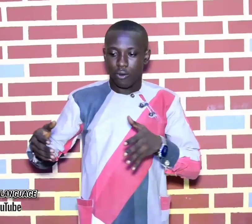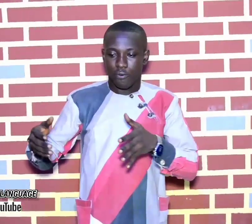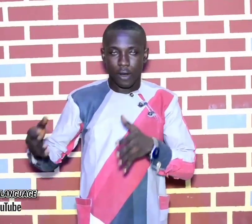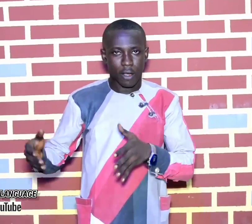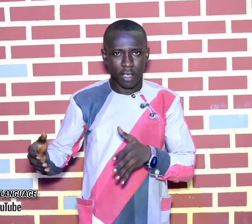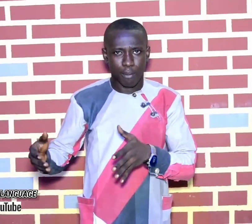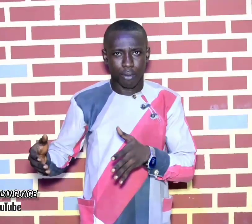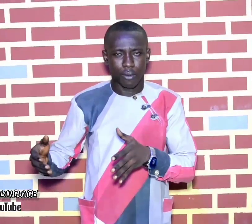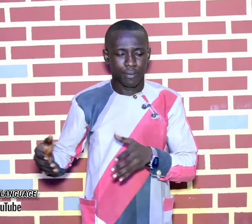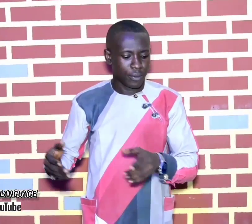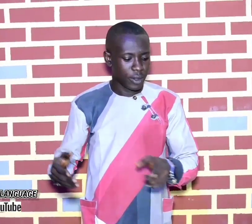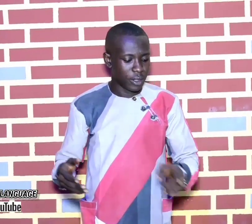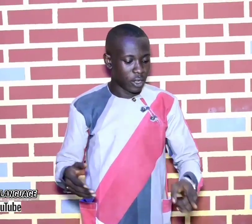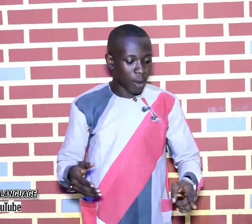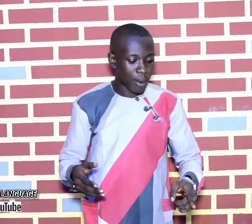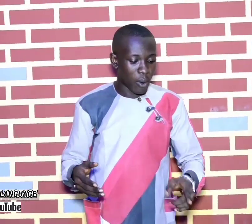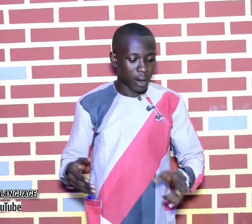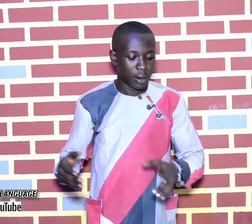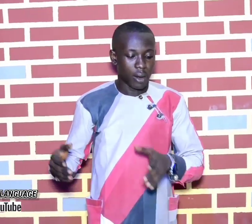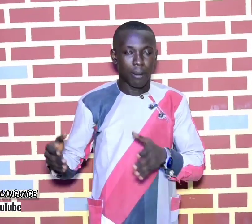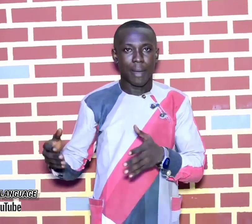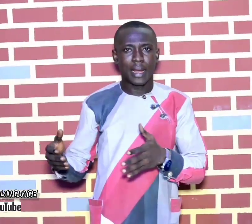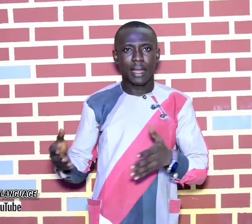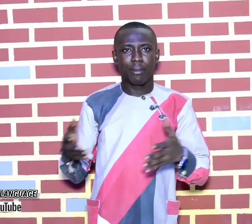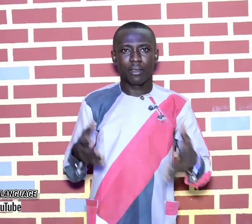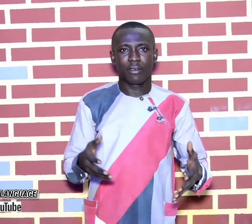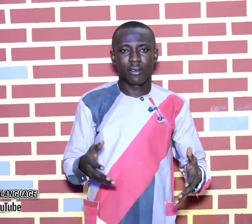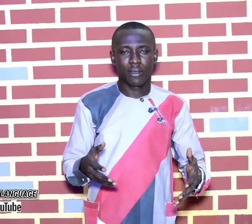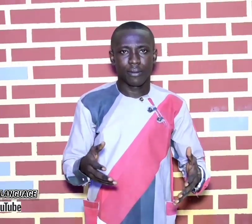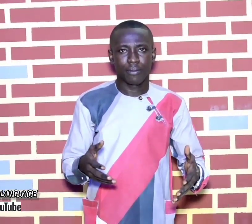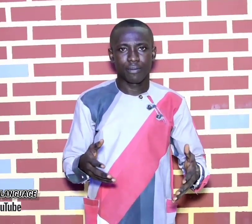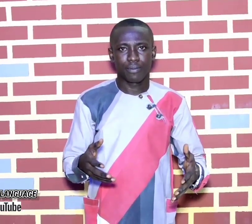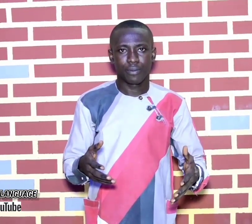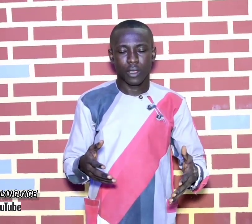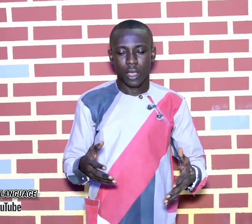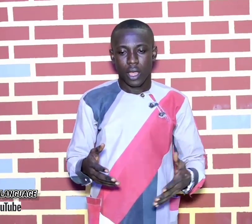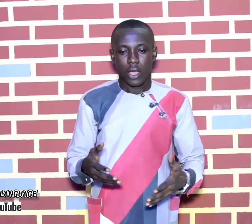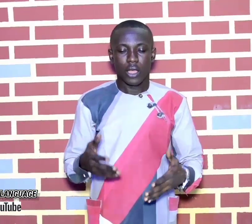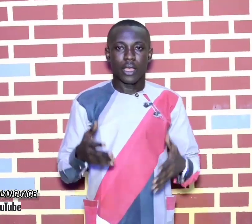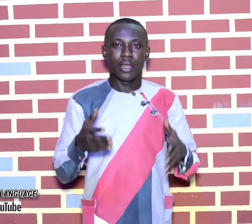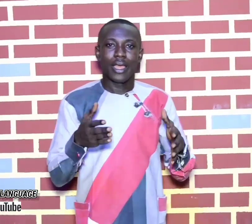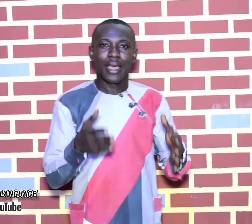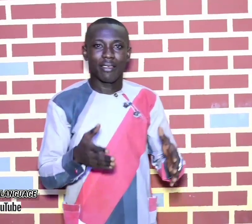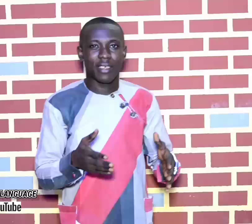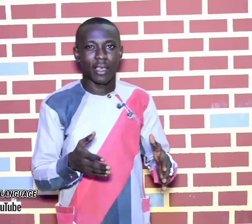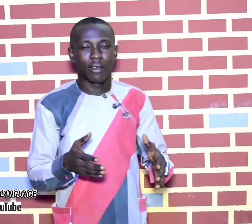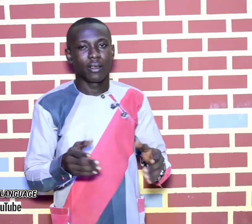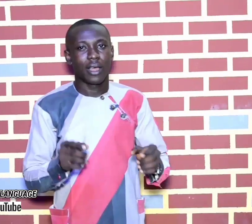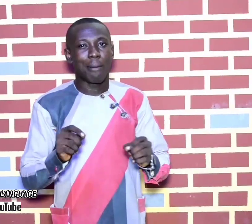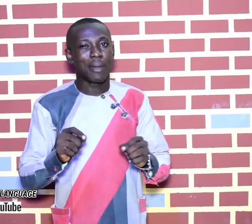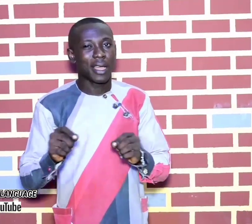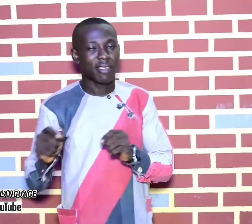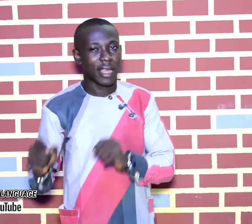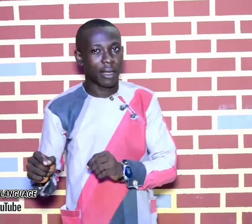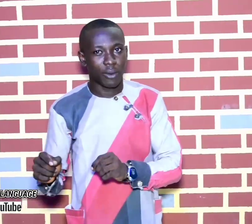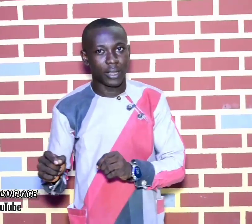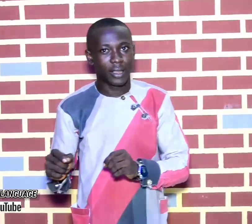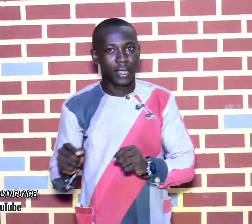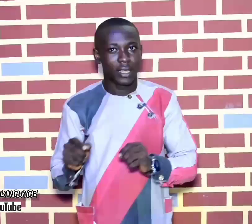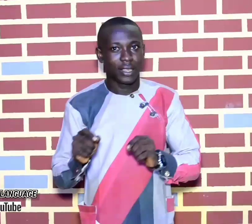For example, the number one, my name is. In ASL, American Sign Language, there